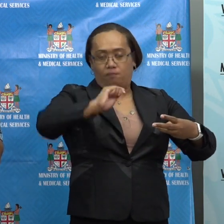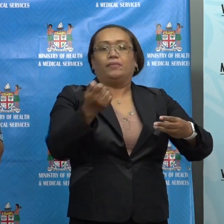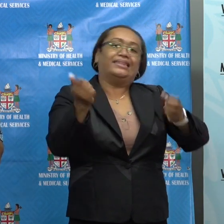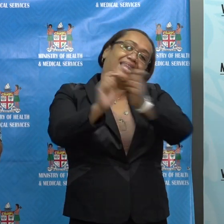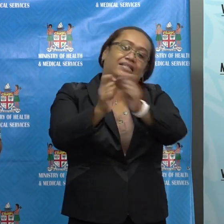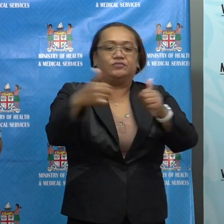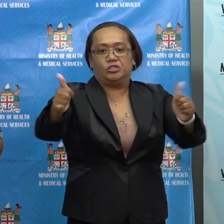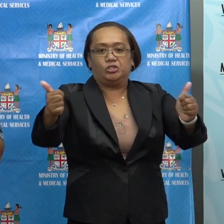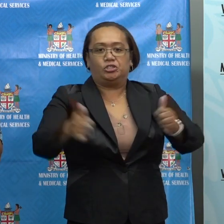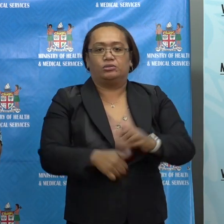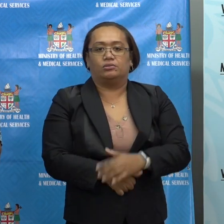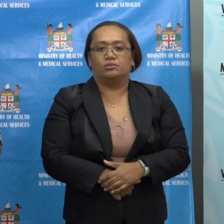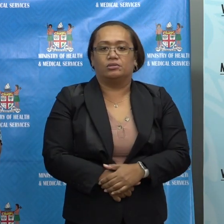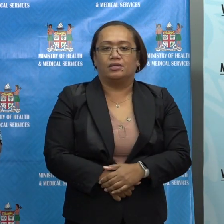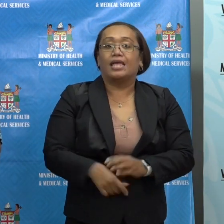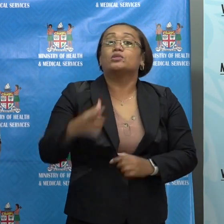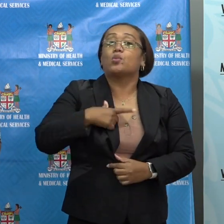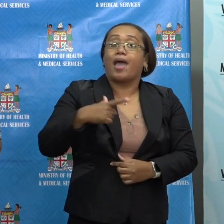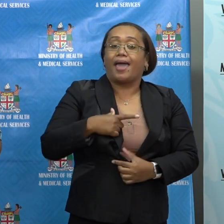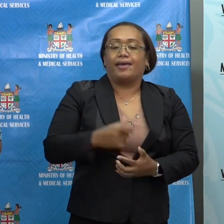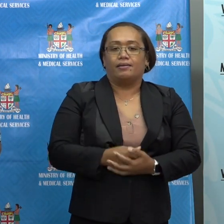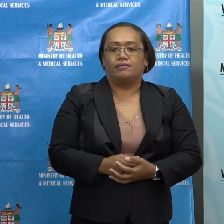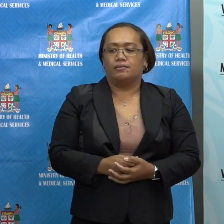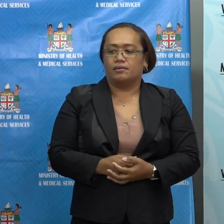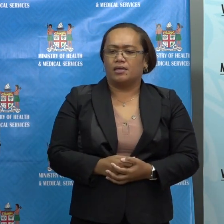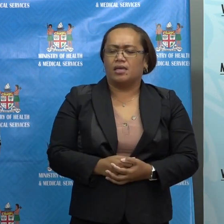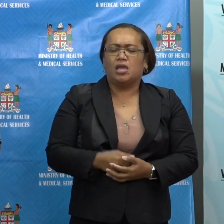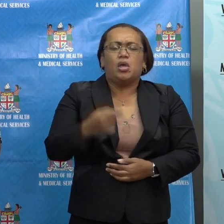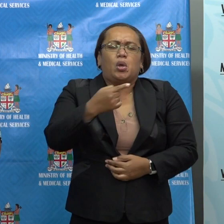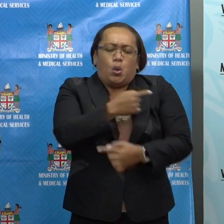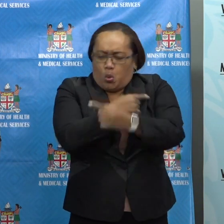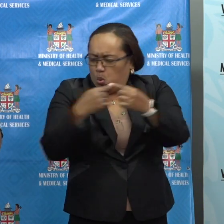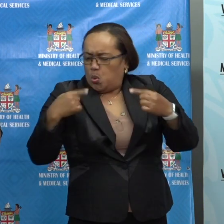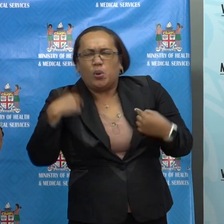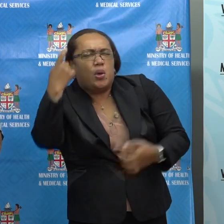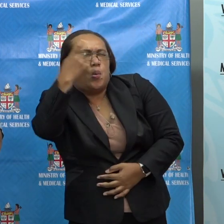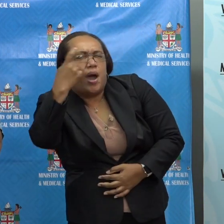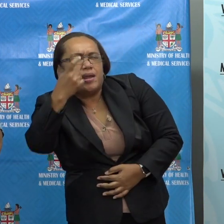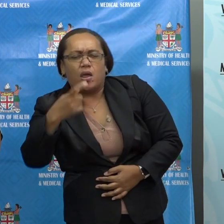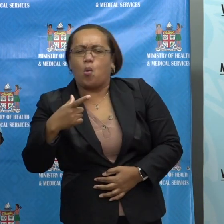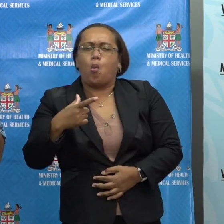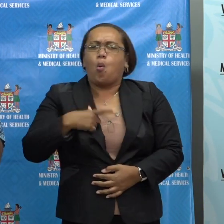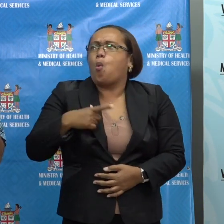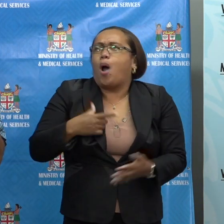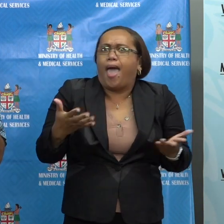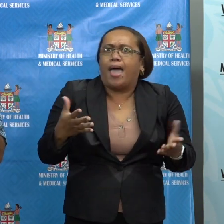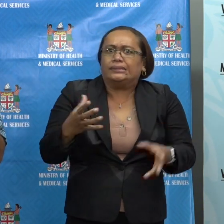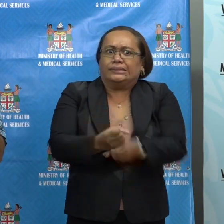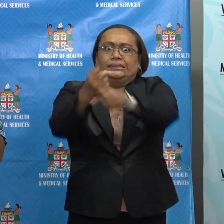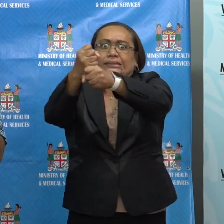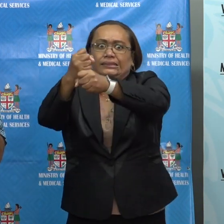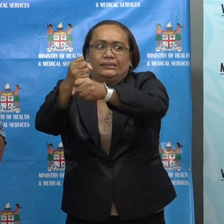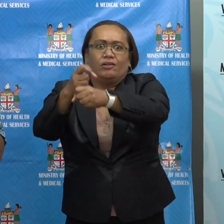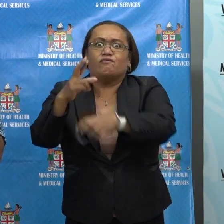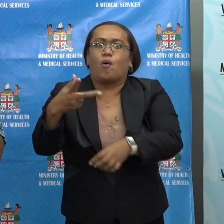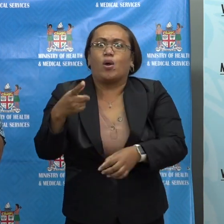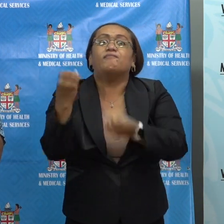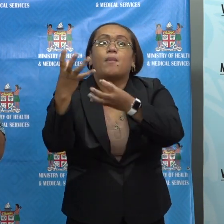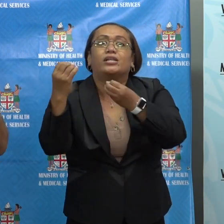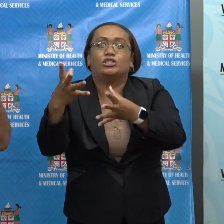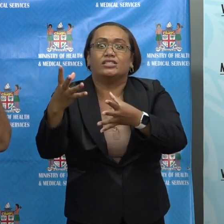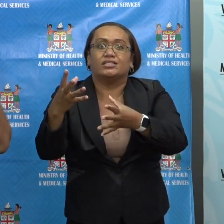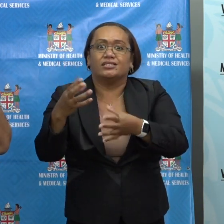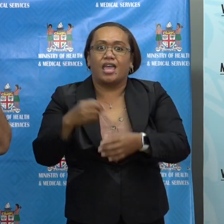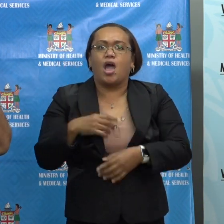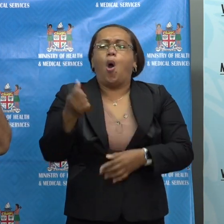three of them we did end up quarantining, but we are worried at the fact that it took a while for us to catch up with them,